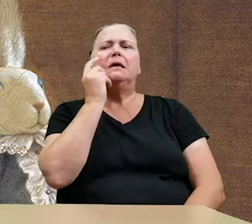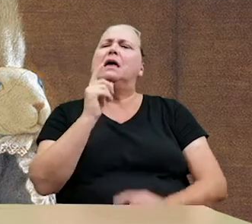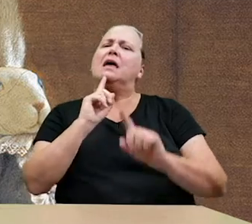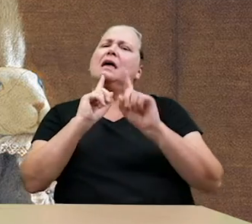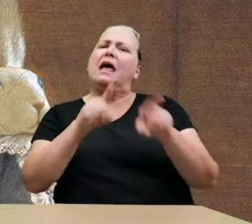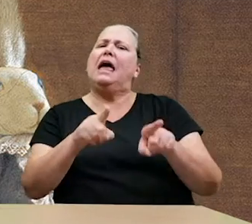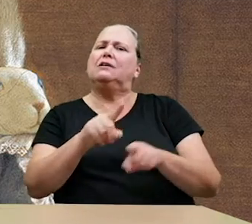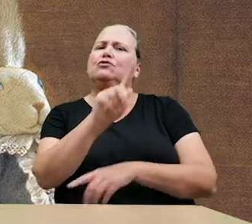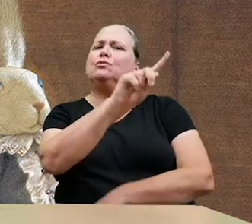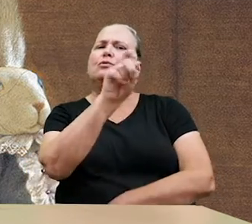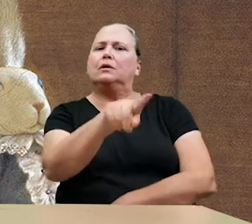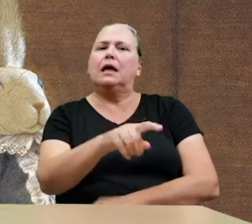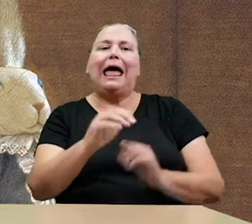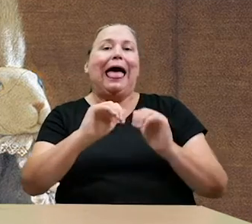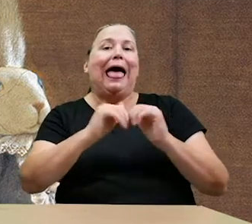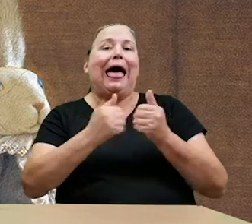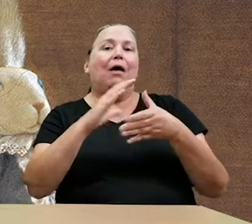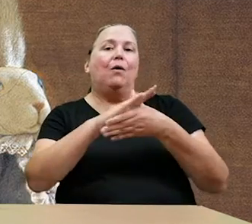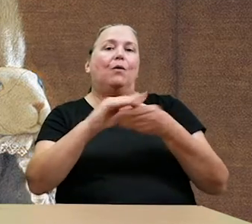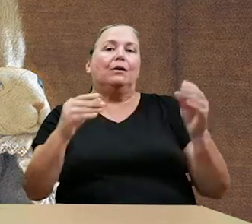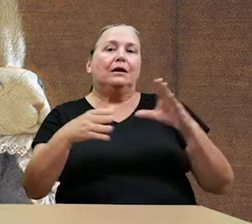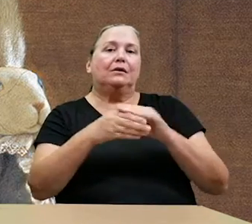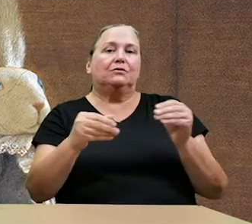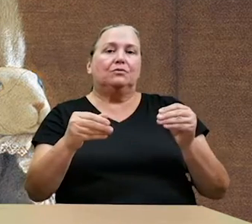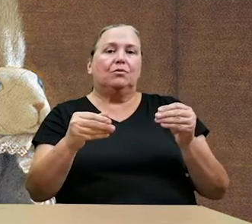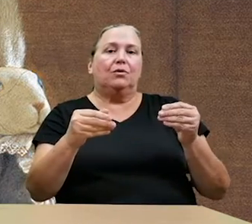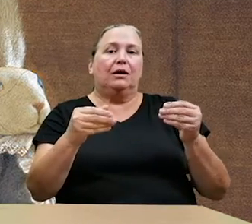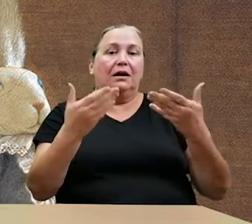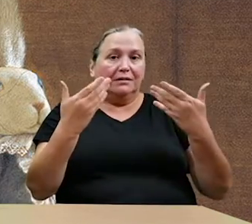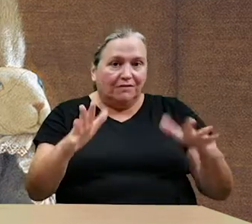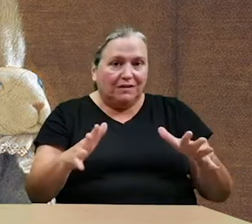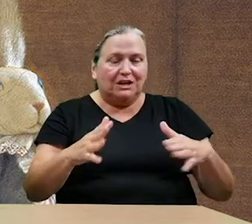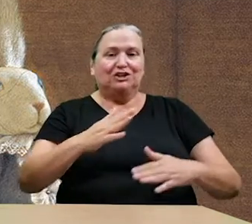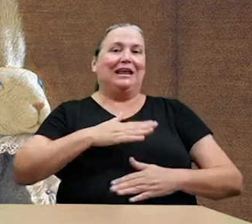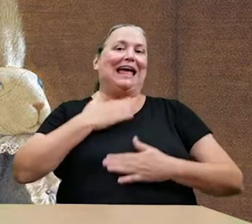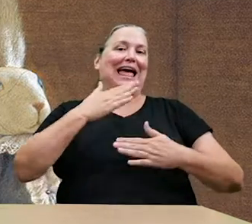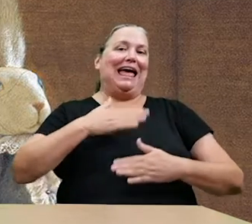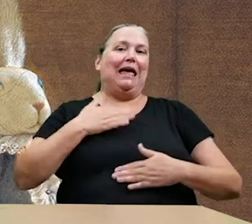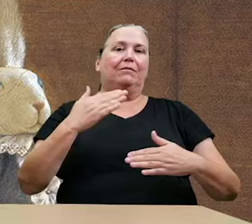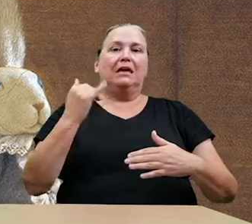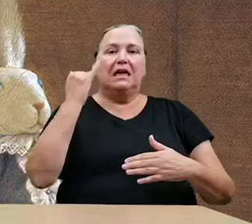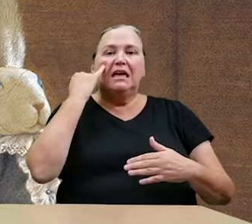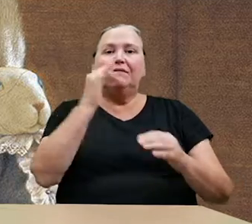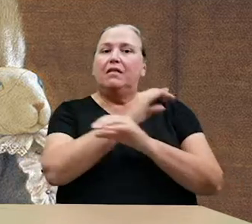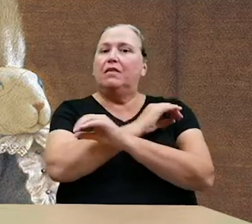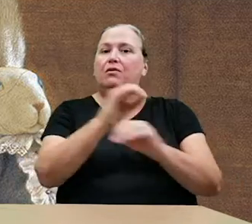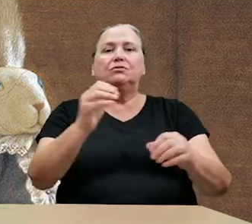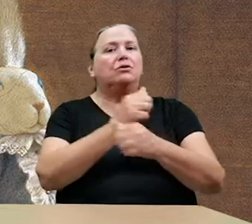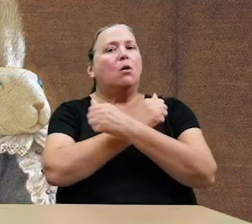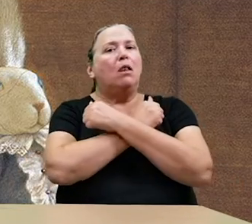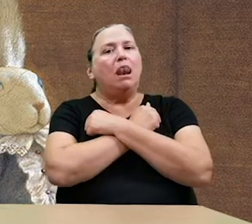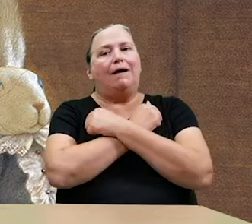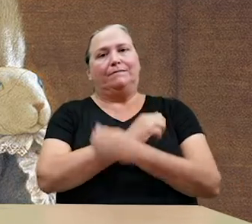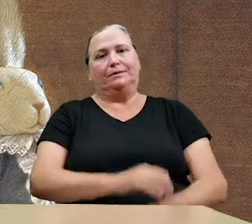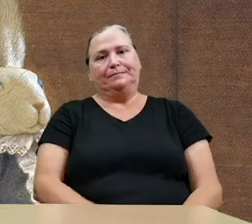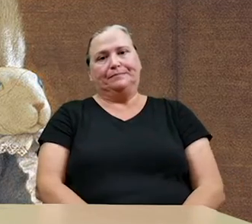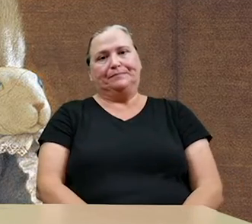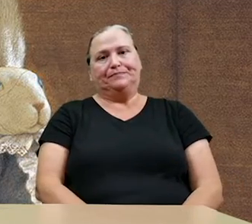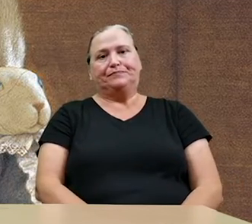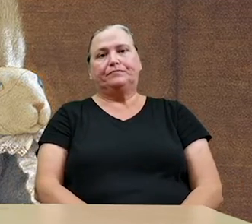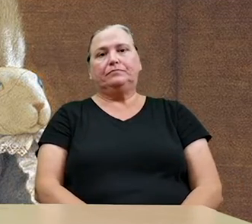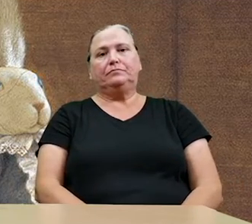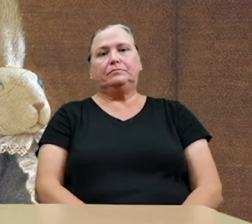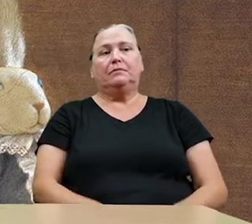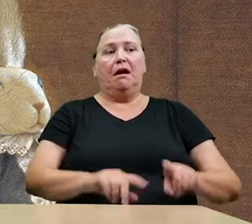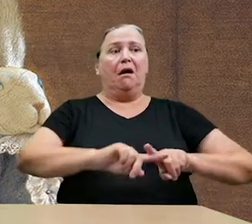this. How can a story end happily if there is no love? But,